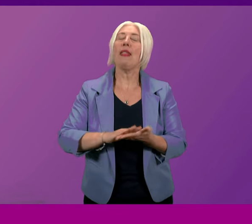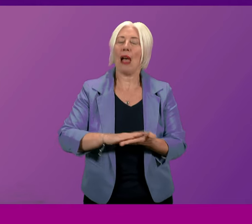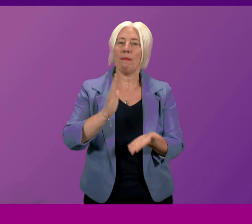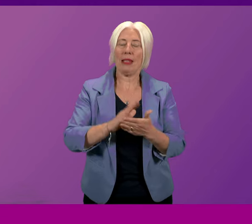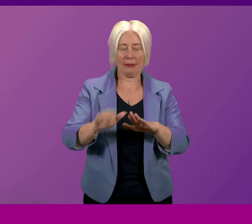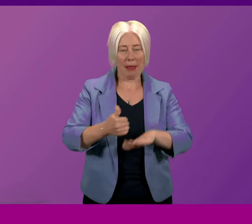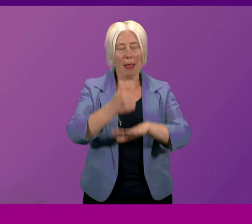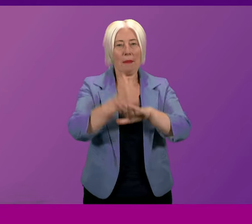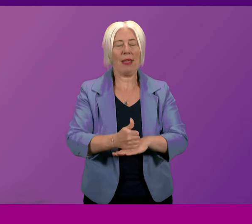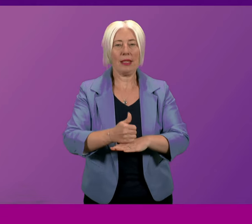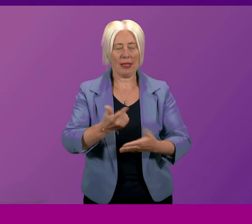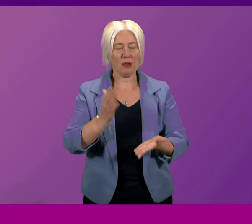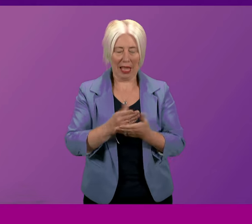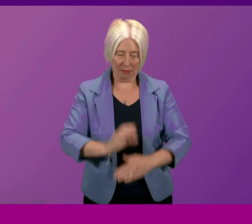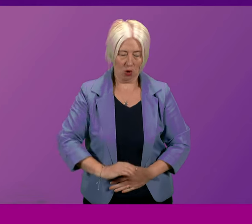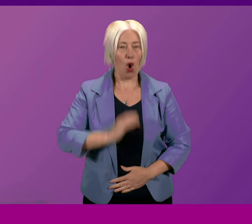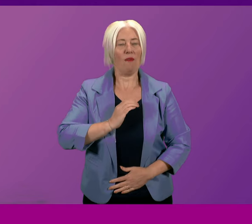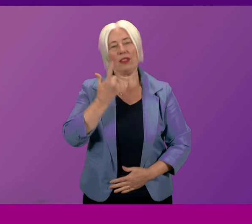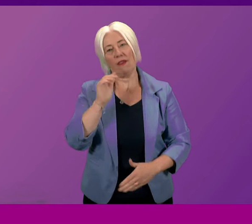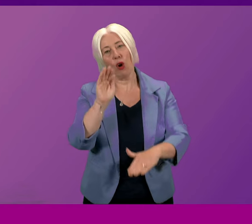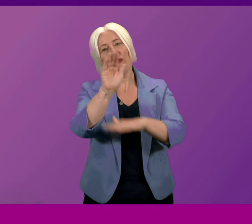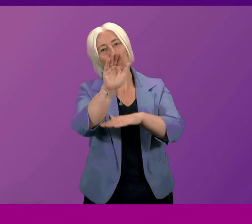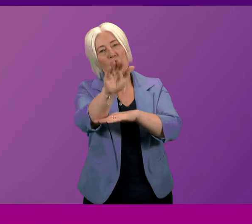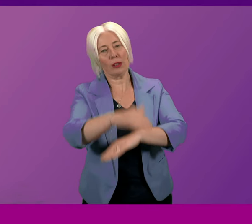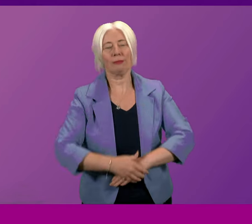basis for confidence in the future.